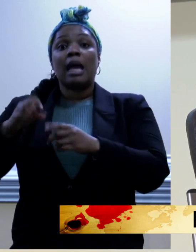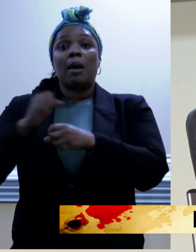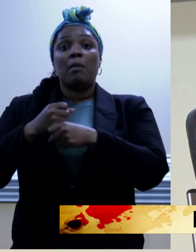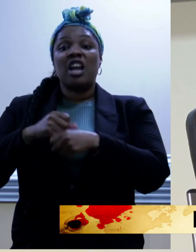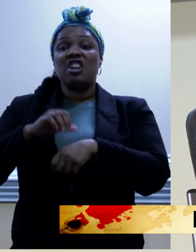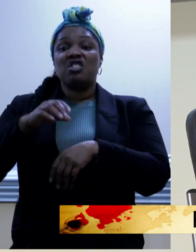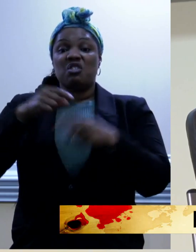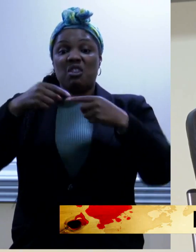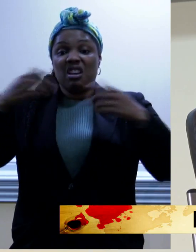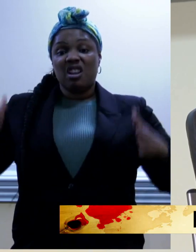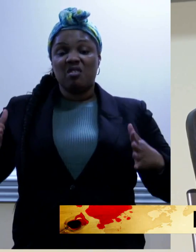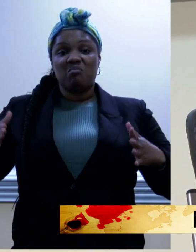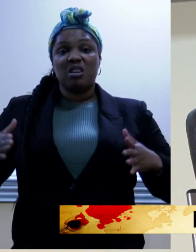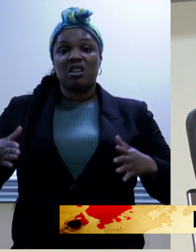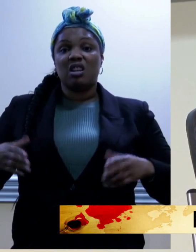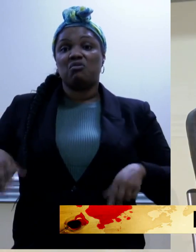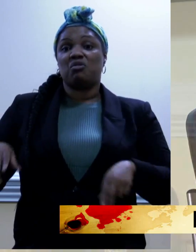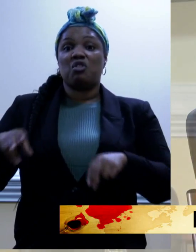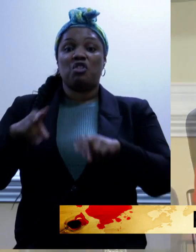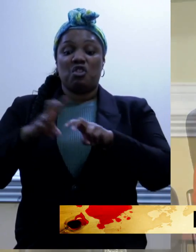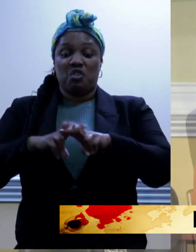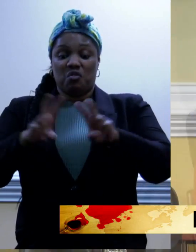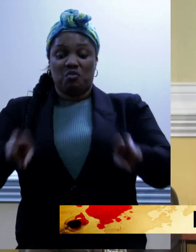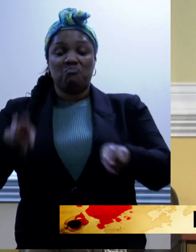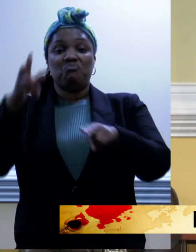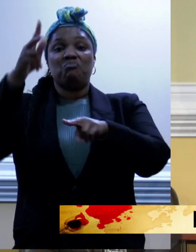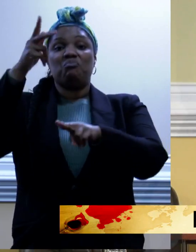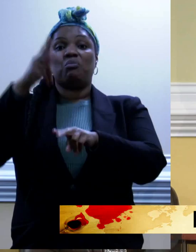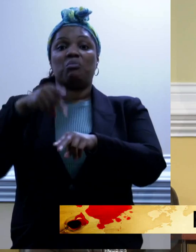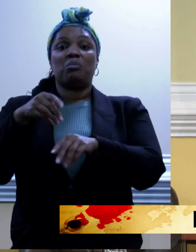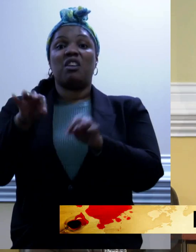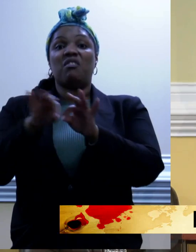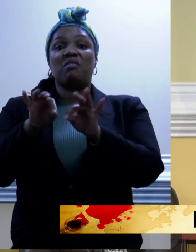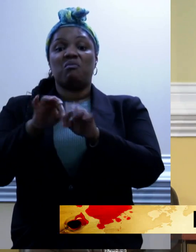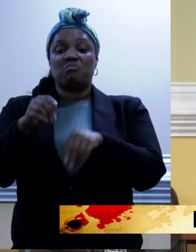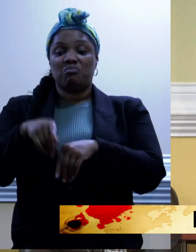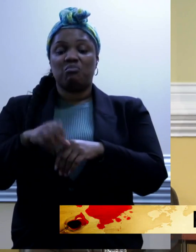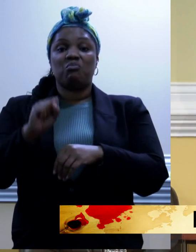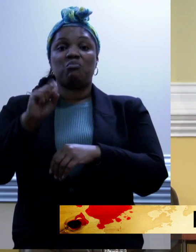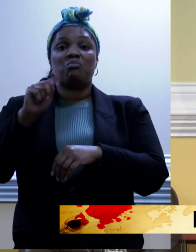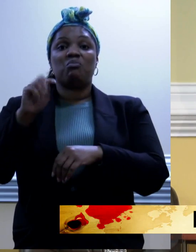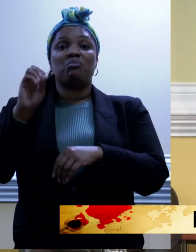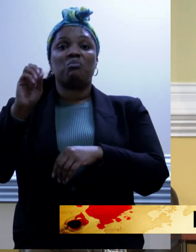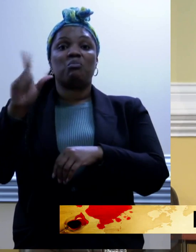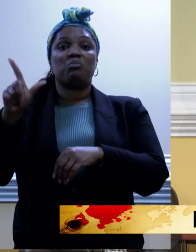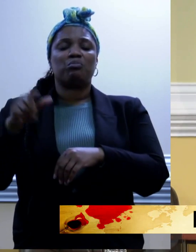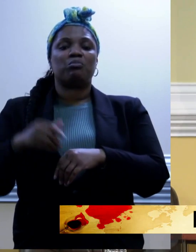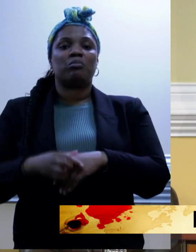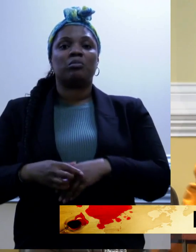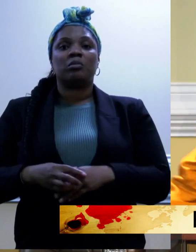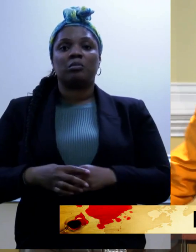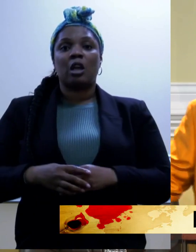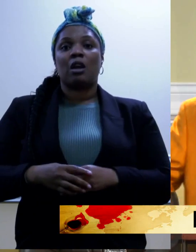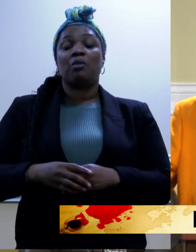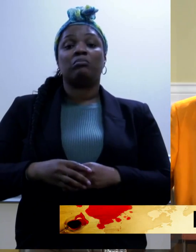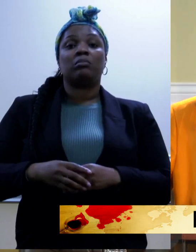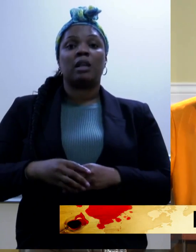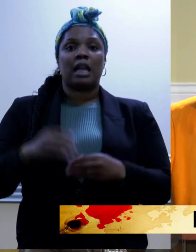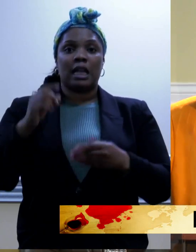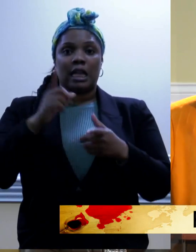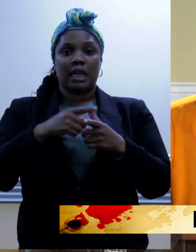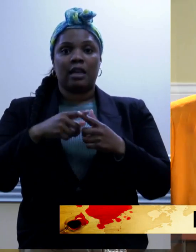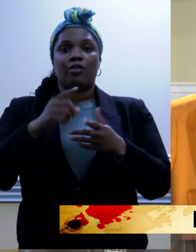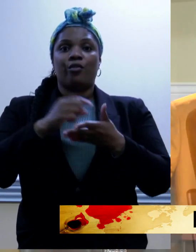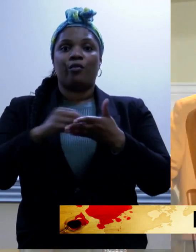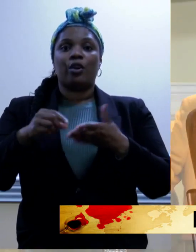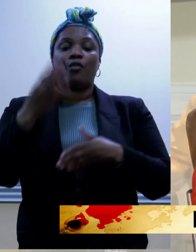thine enemies thy footstool. See, now we're going to tell you when he said that. But what else did he say to him? Skip down to verse